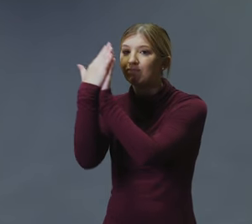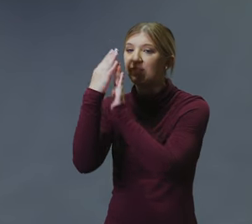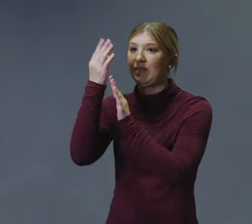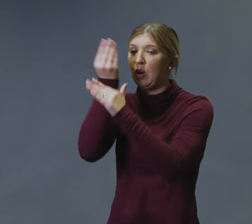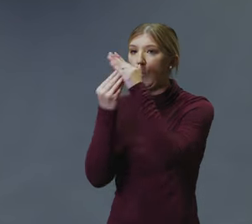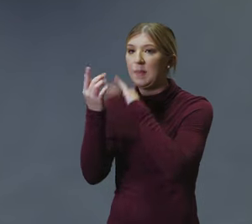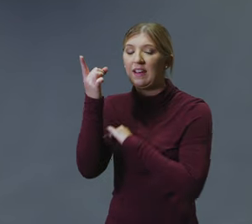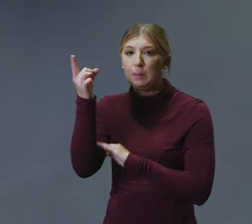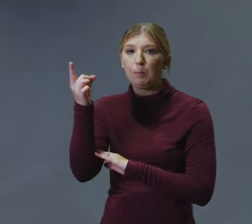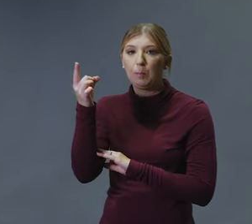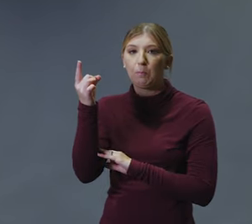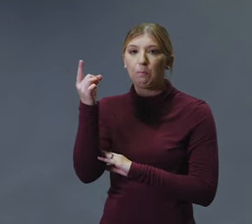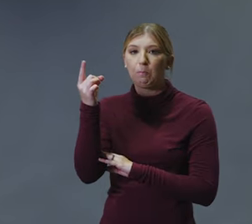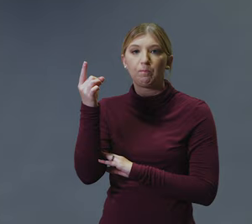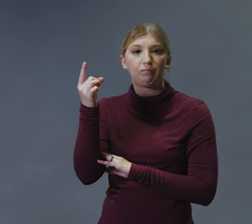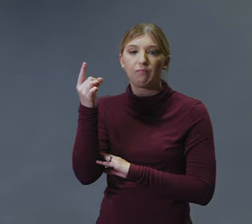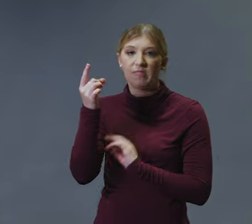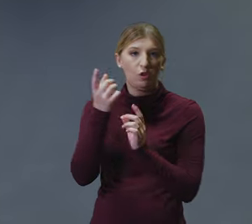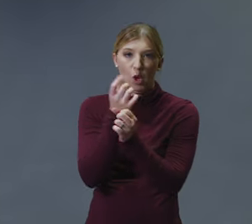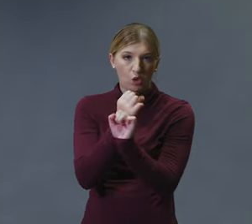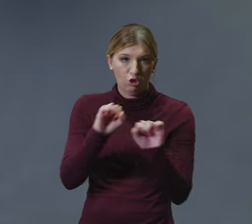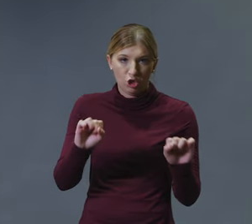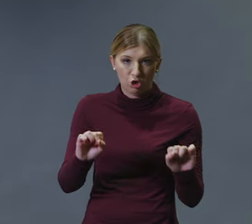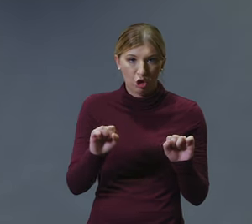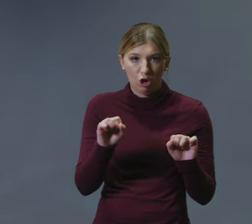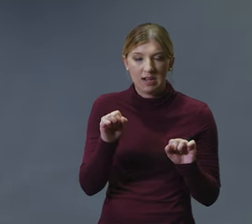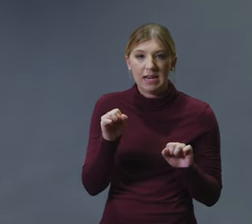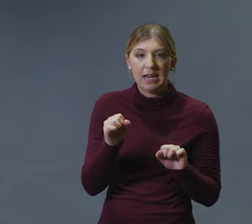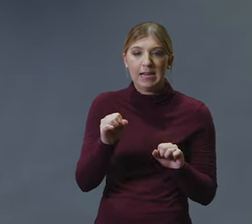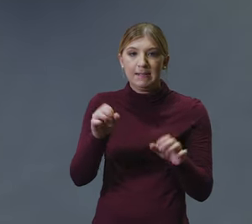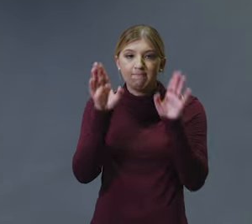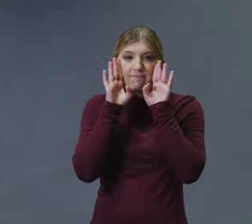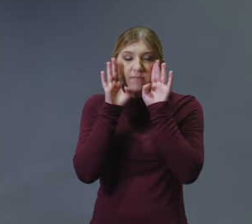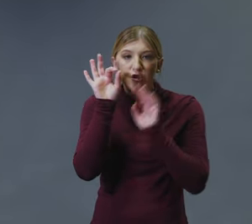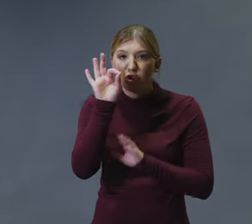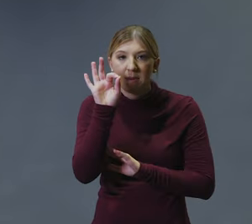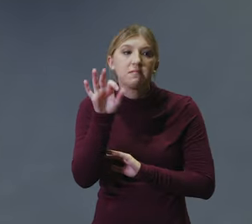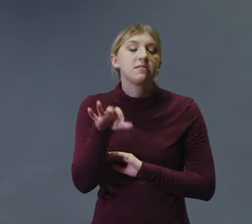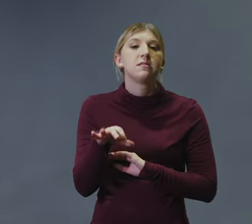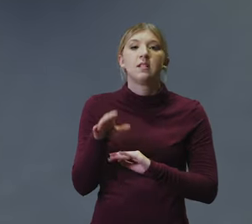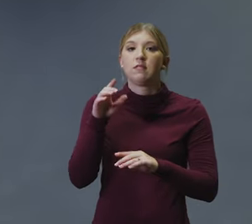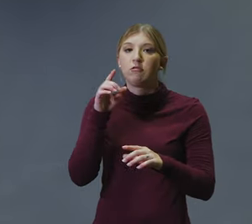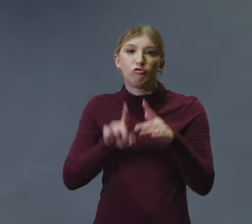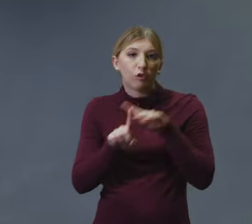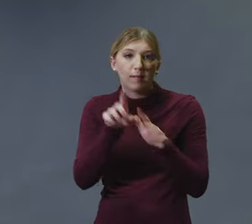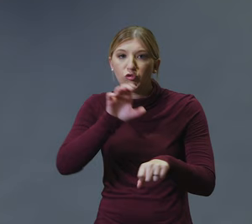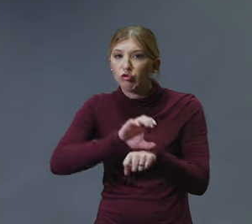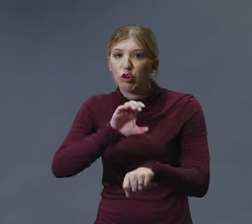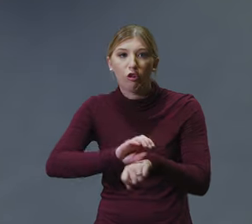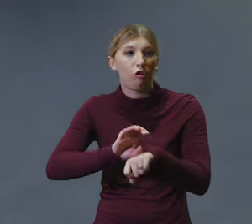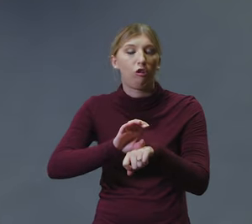obedience. There is no security in listening to sermons. There is no security in coming to church. There is